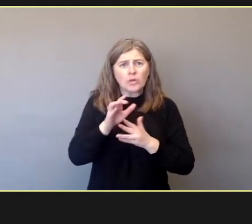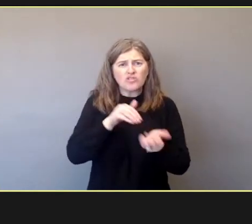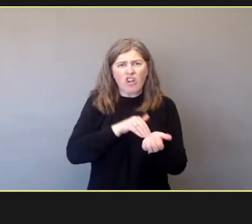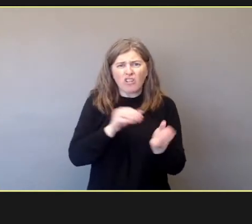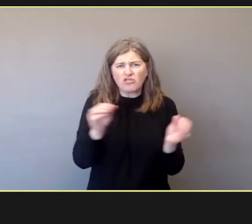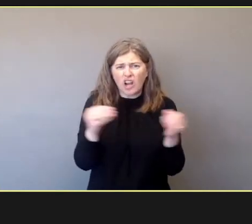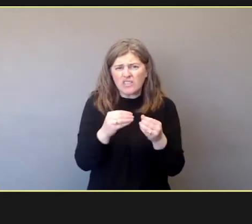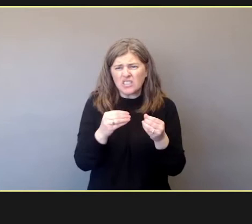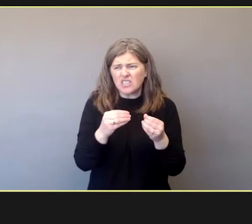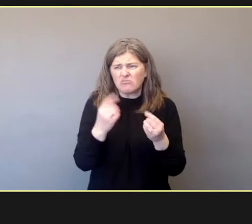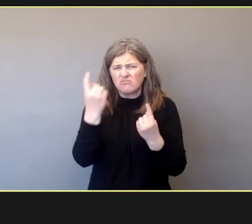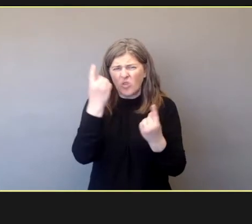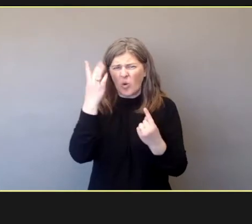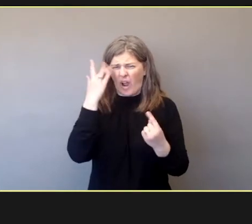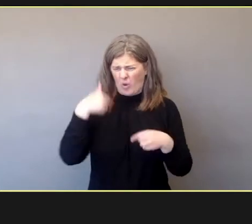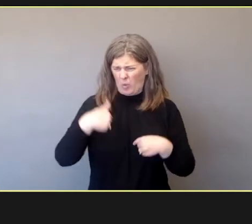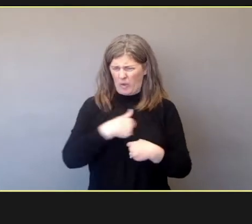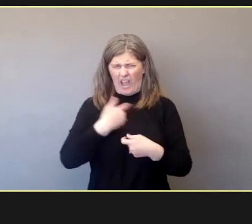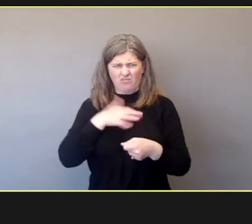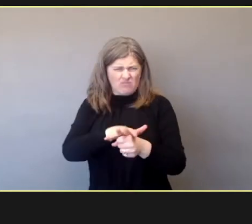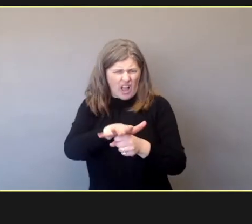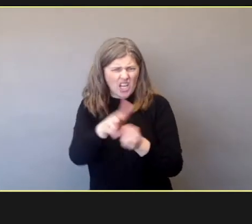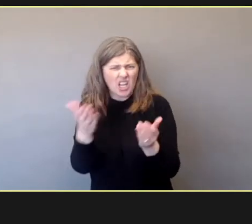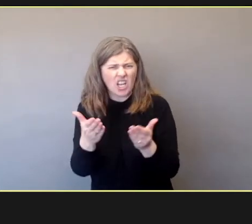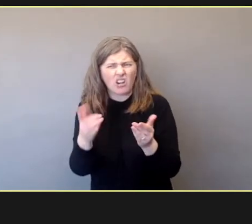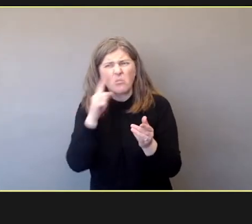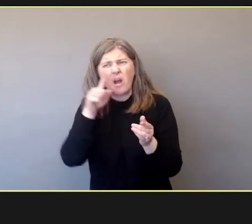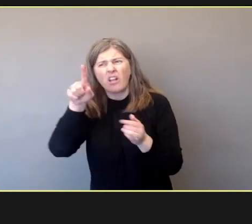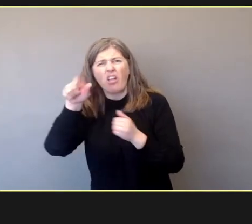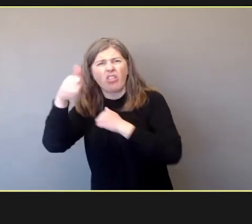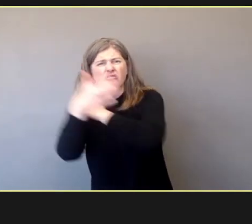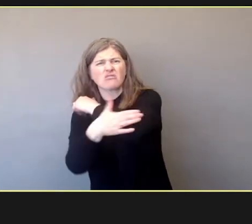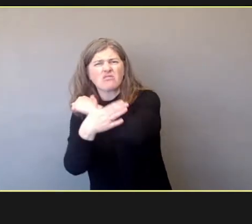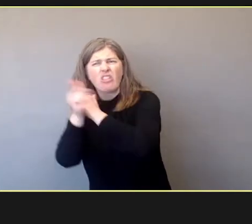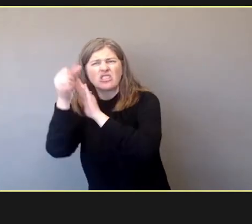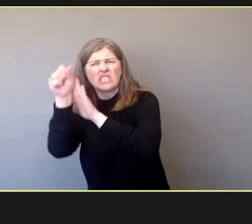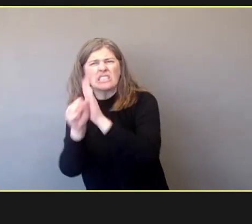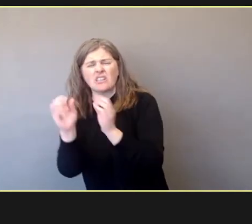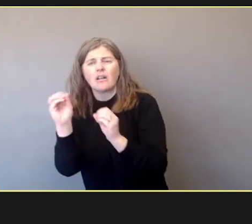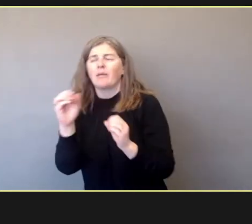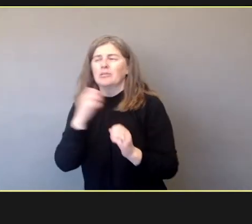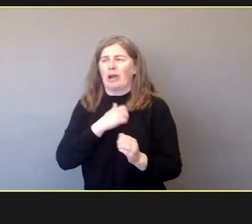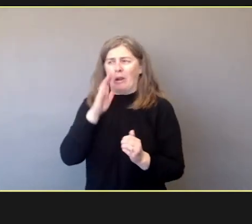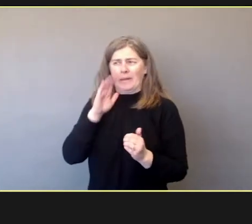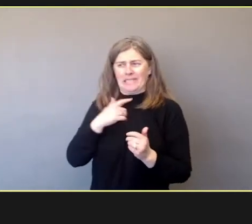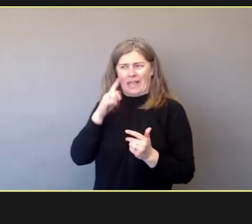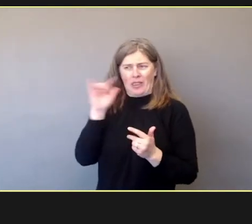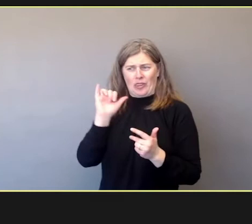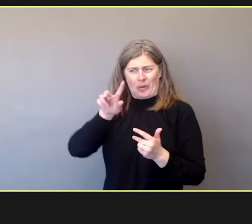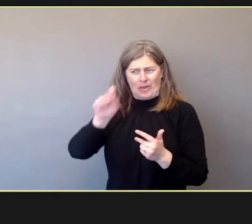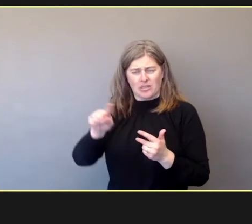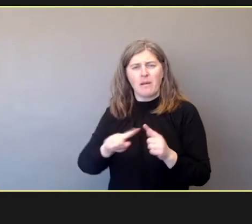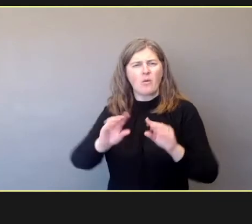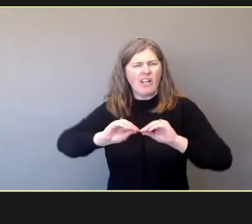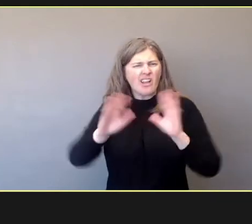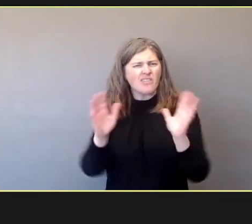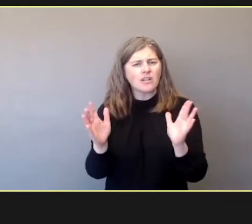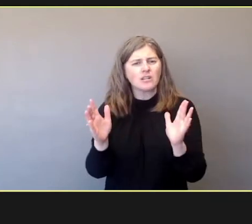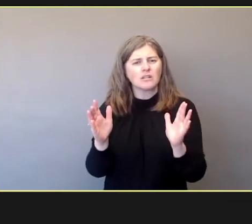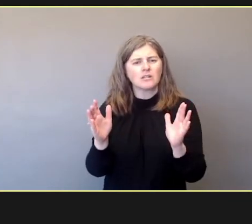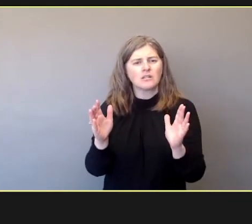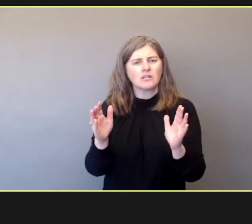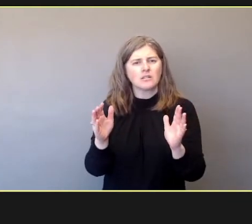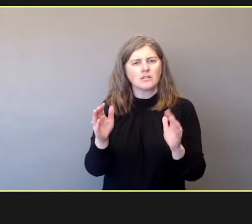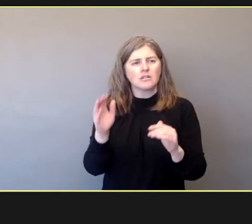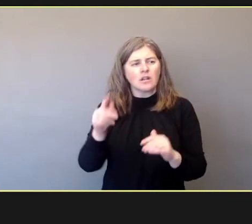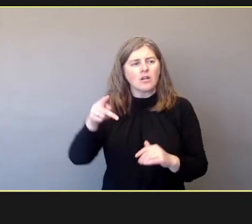if why it was ample here. And then I'm sorry, Jody, I know this sounds like 3 questions, but I just want to clarify, it's prophylactic. Yes,